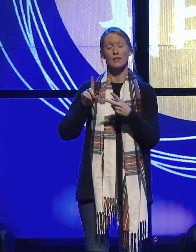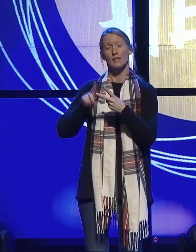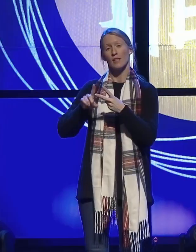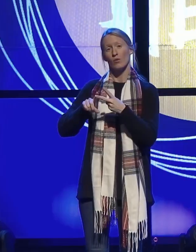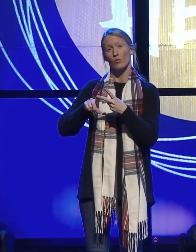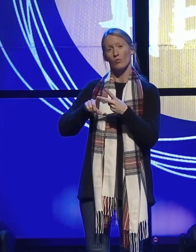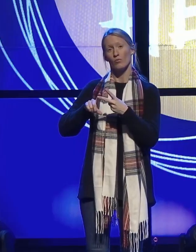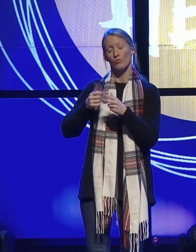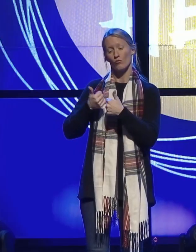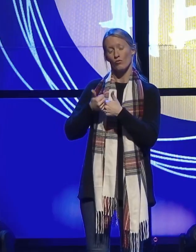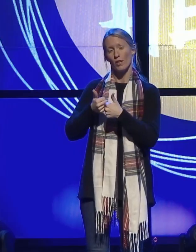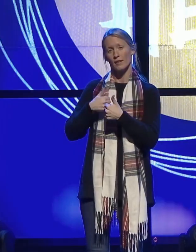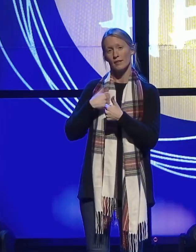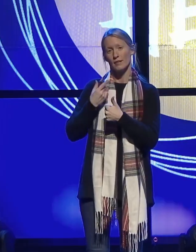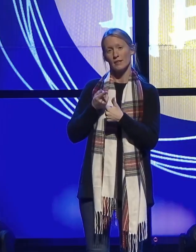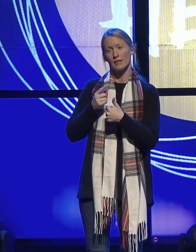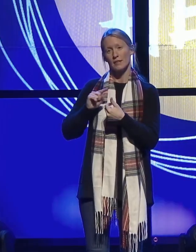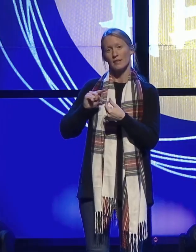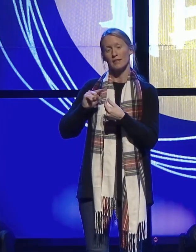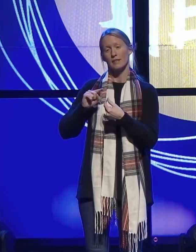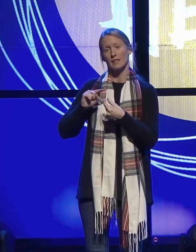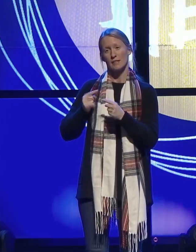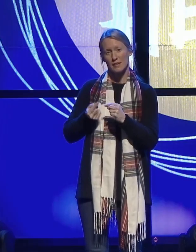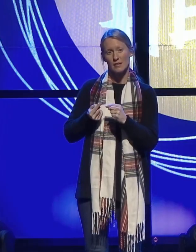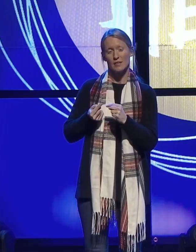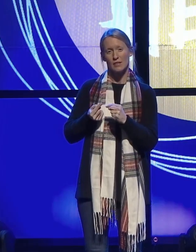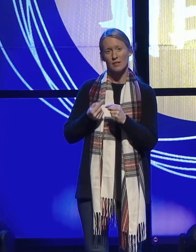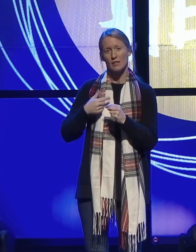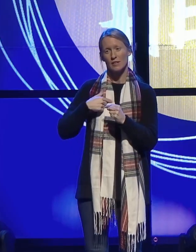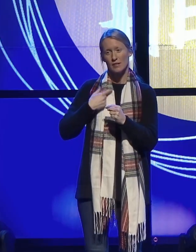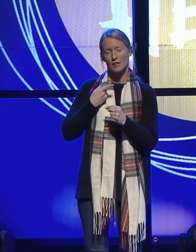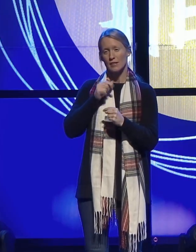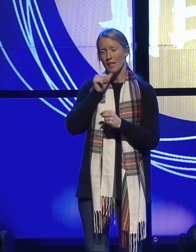who don't really like to go to the doctor, YouTube was helping me out a lot.